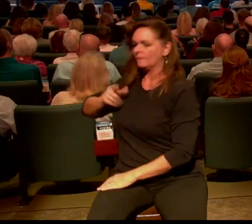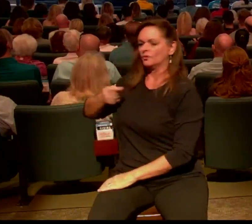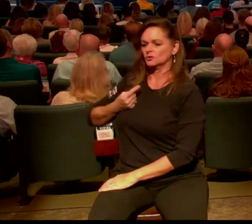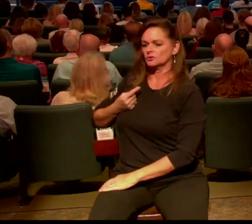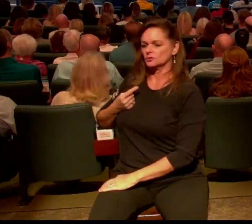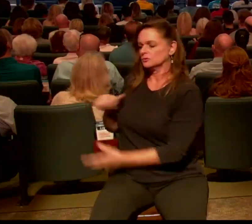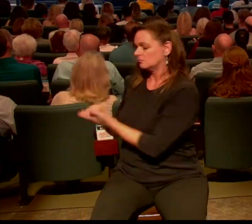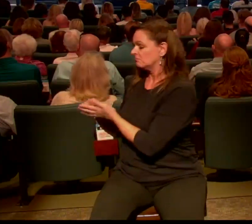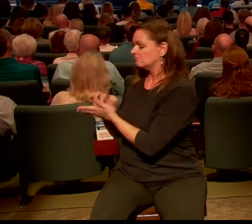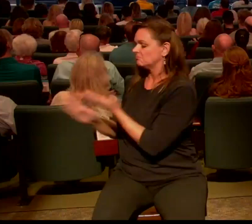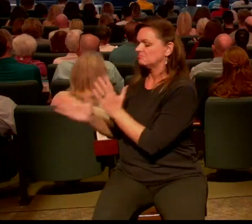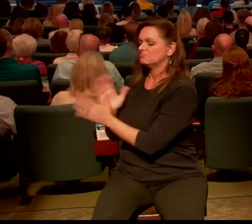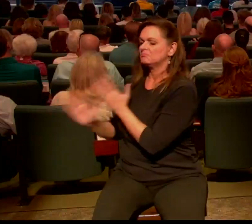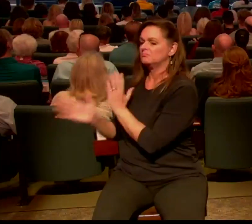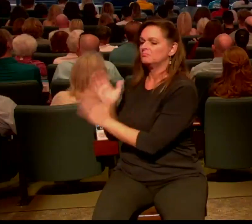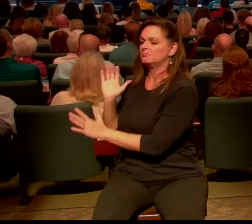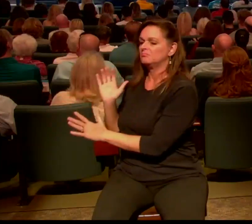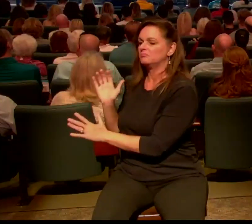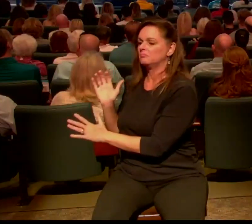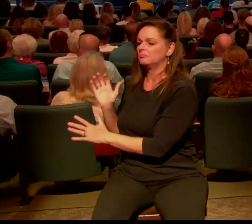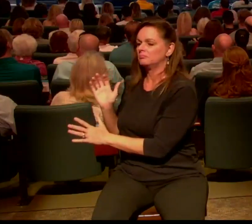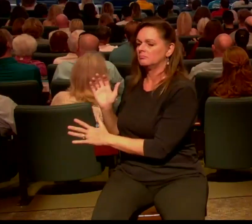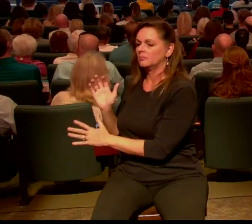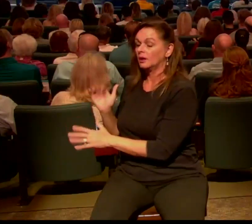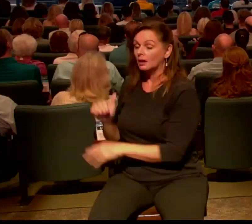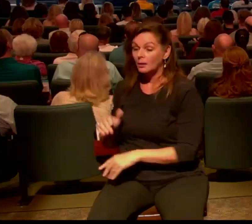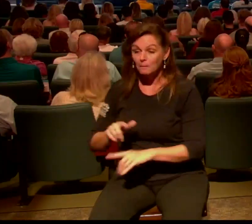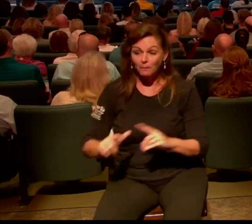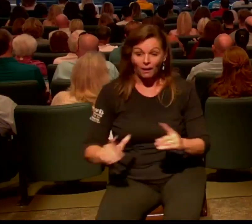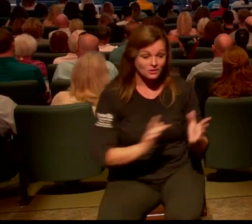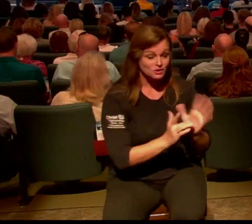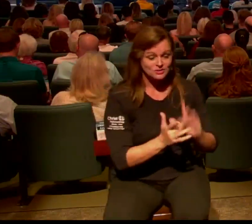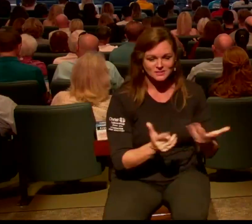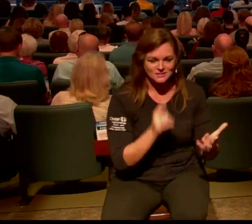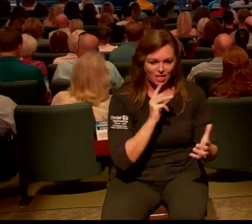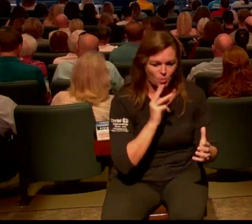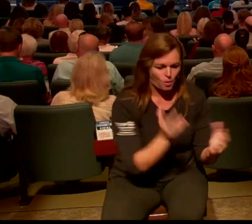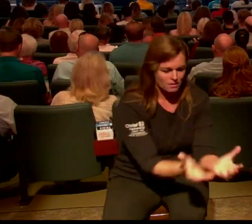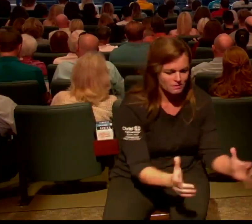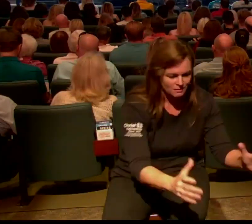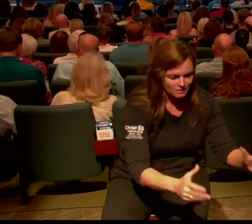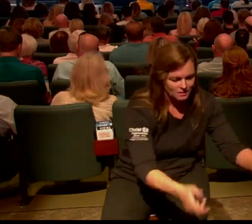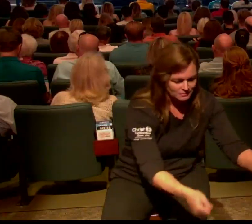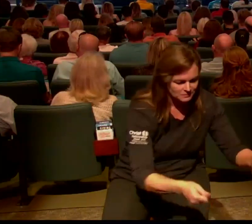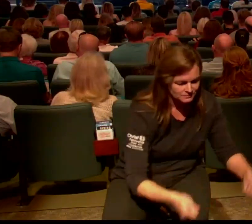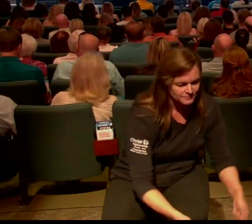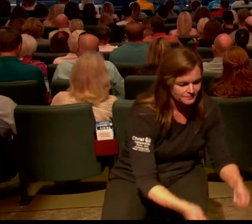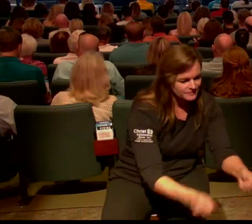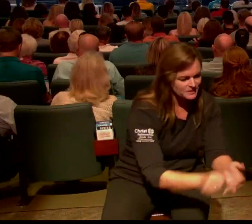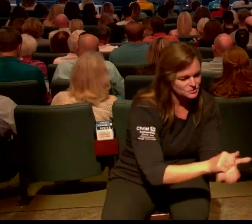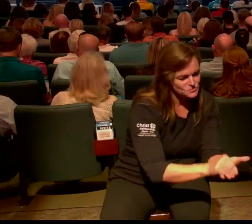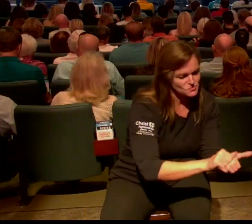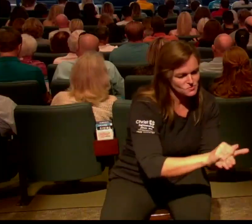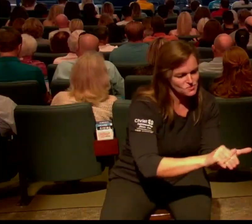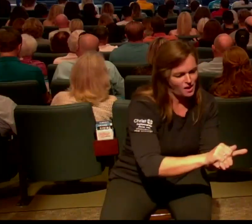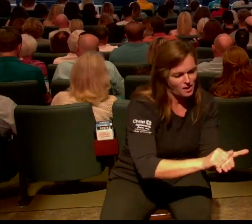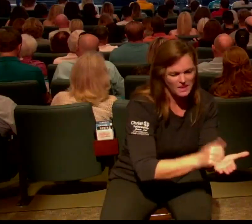first. And Jesus, he picked up the basin of water and he